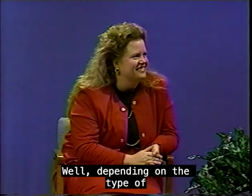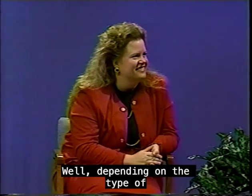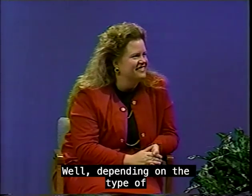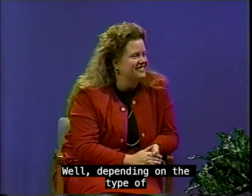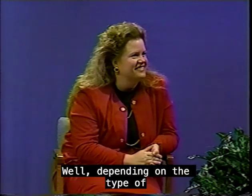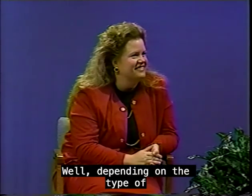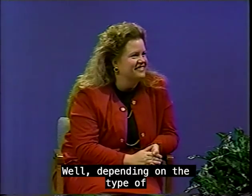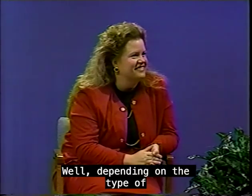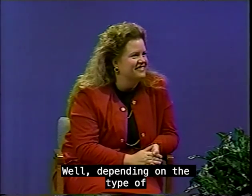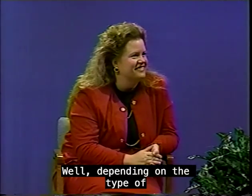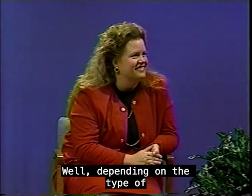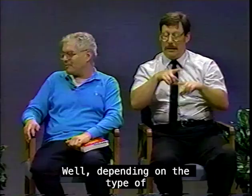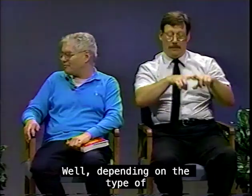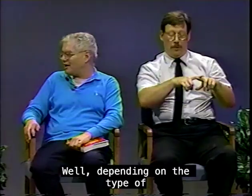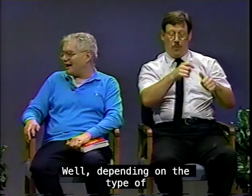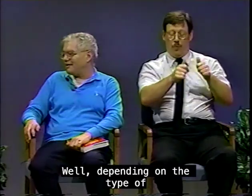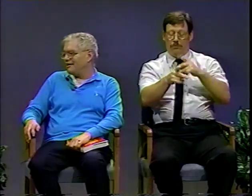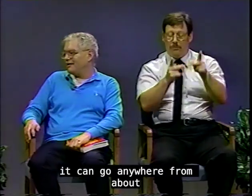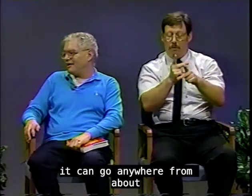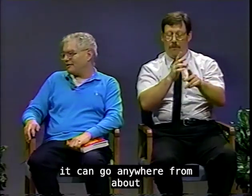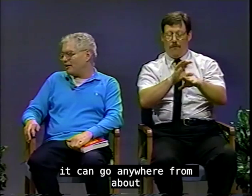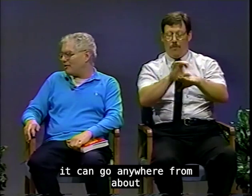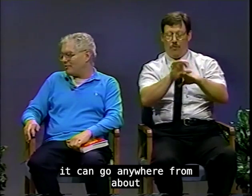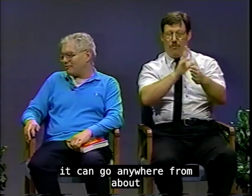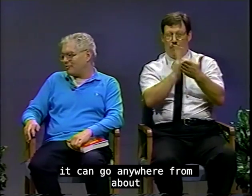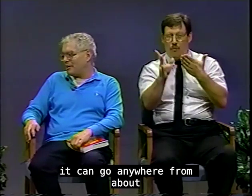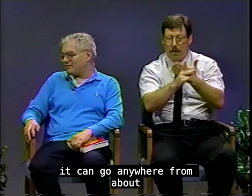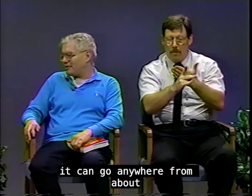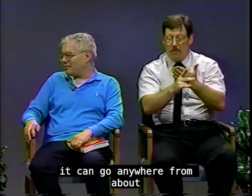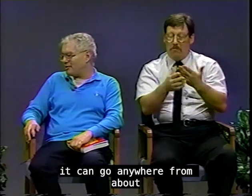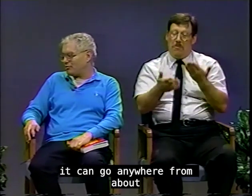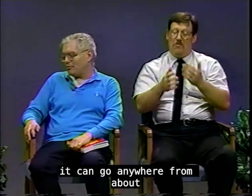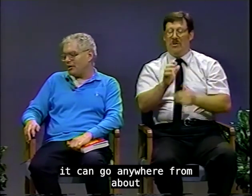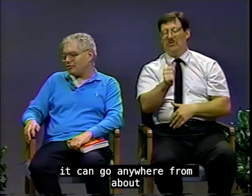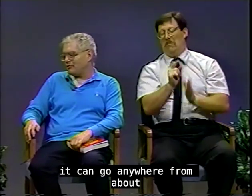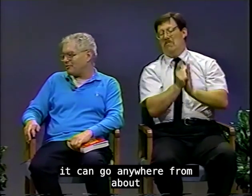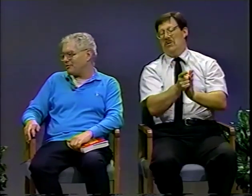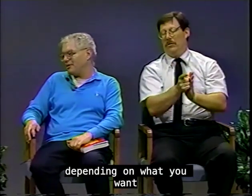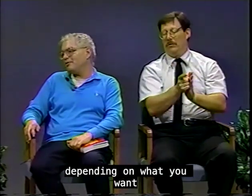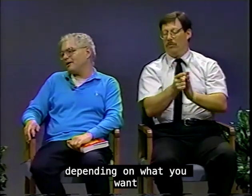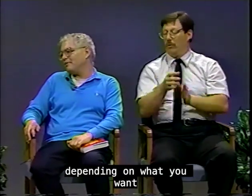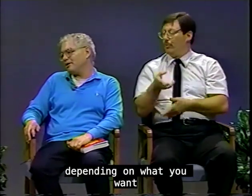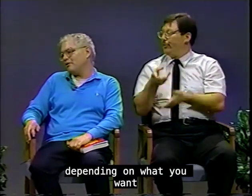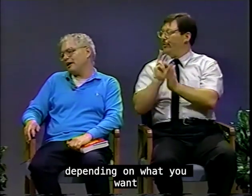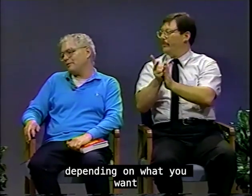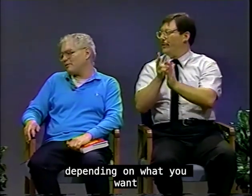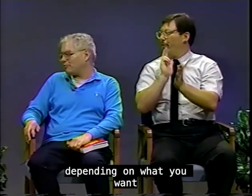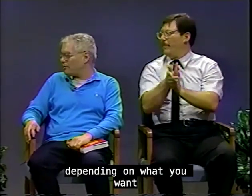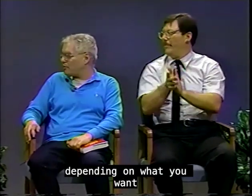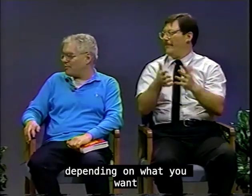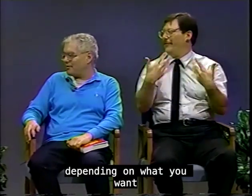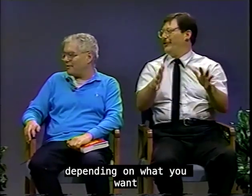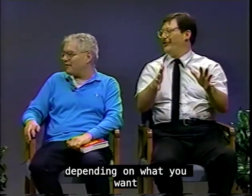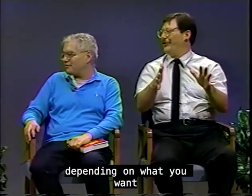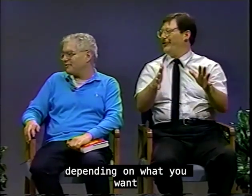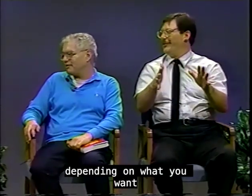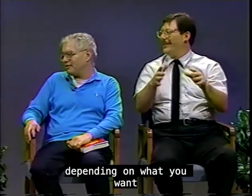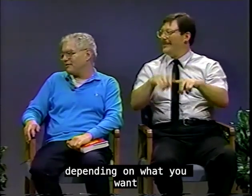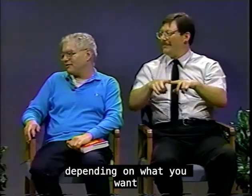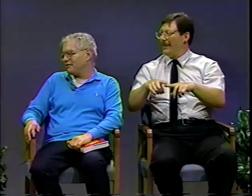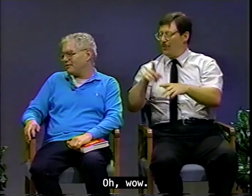Well, depending on the type of computer program you've got, it can go anywhere from about 10 minutes to about 2 or 3, depending on what you want and the type of program that you